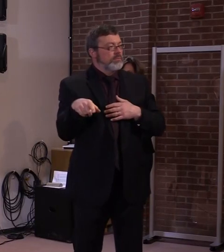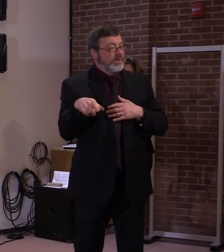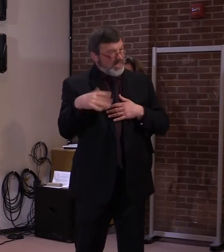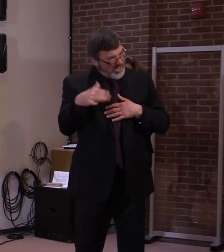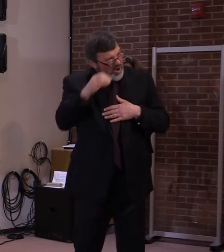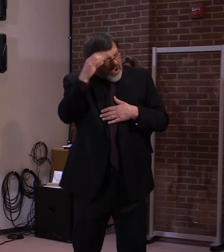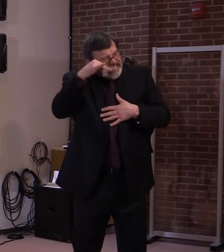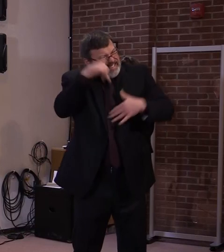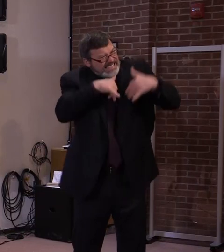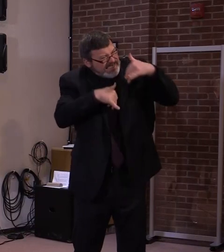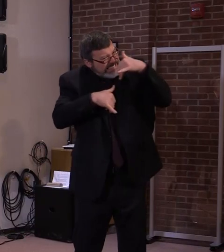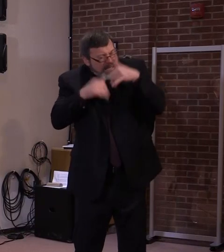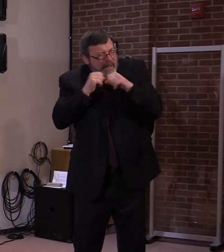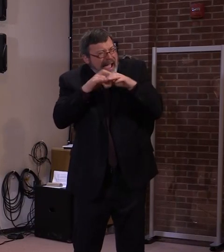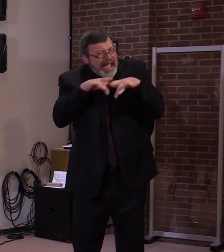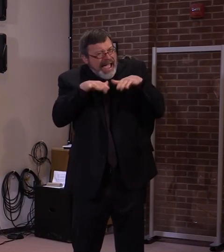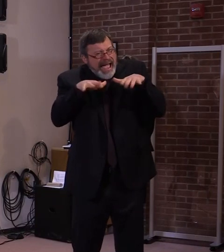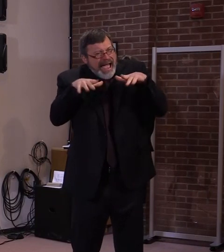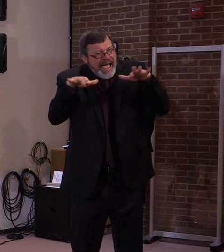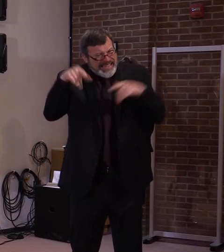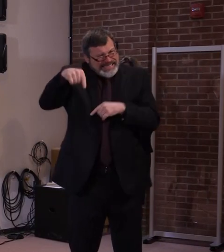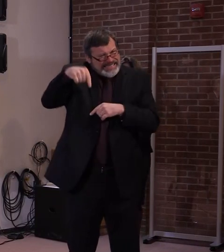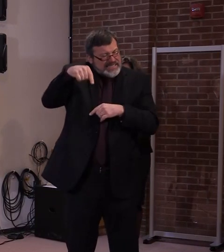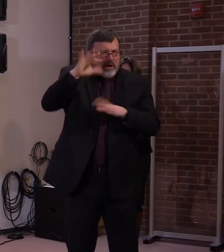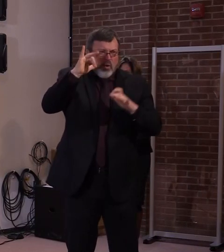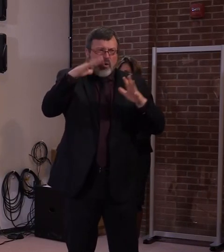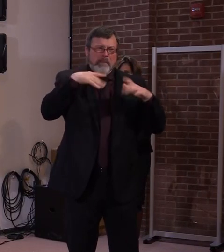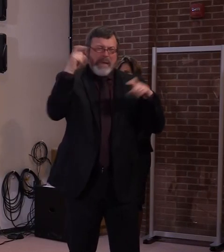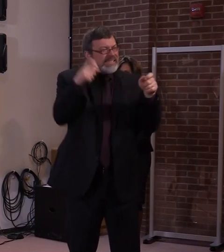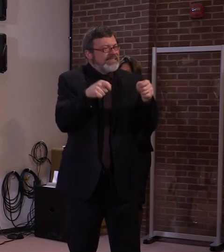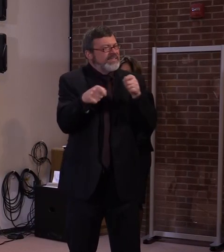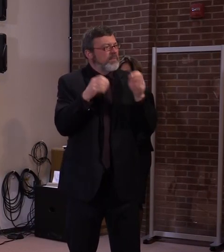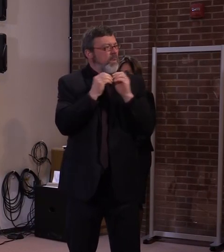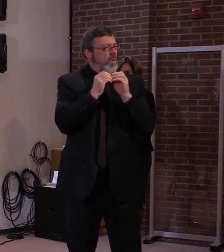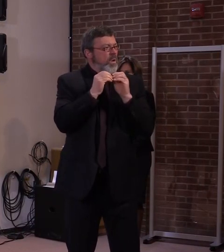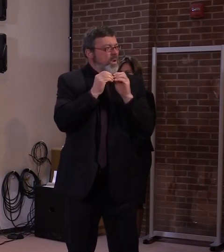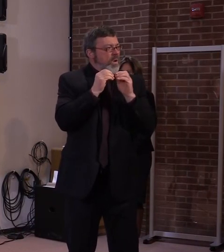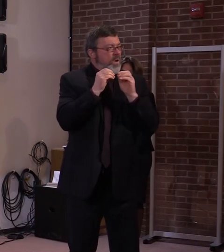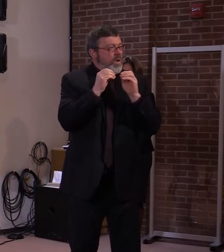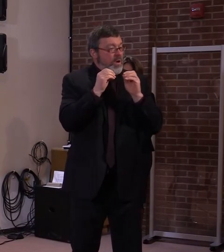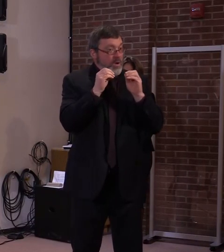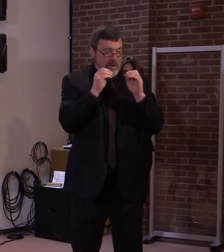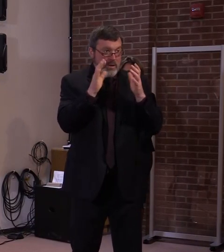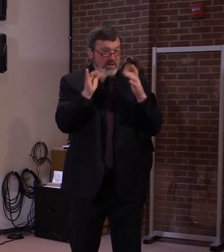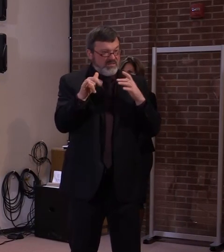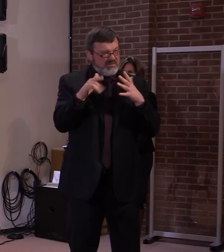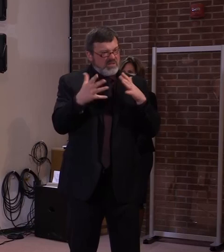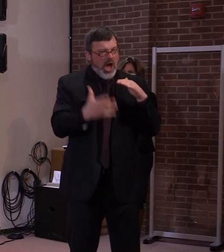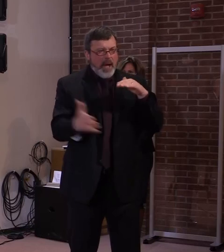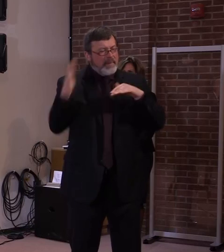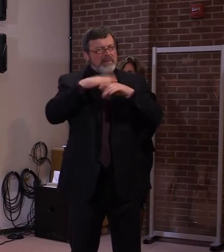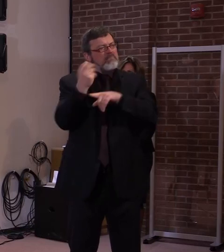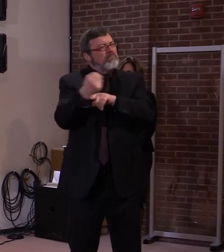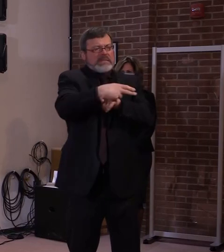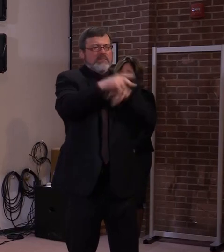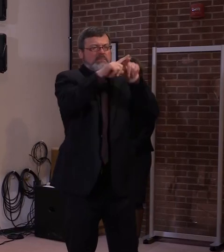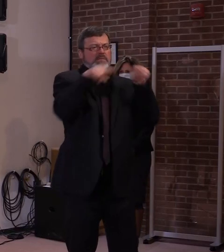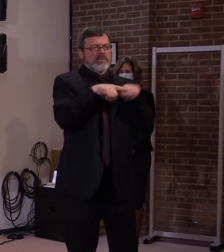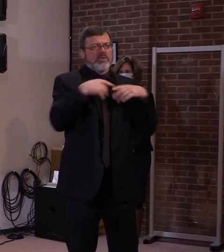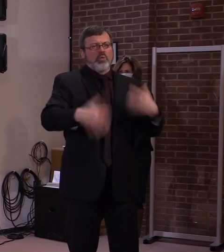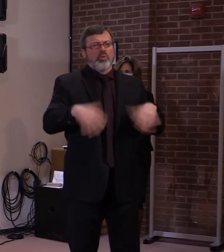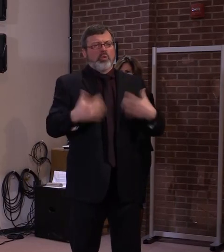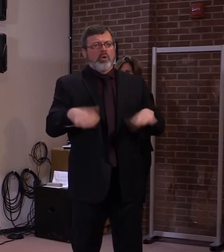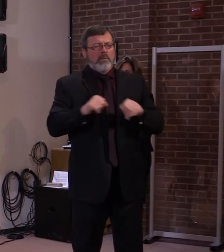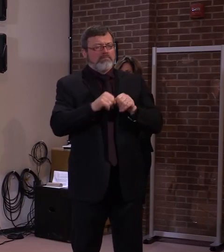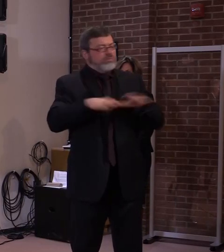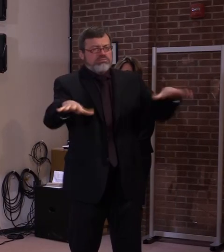variant is, but we do know that it's clearly more contagious than the Delta variant, as Commissioner Pichek had pointed